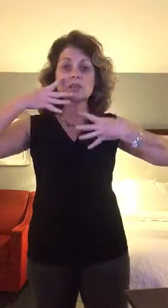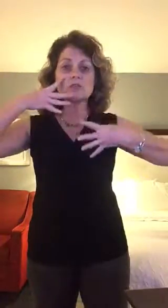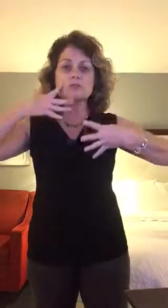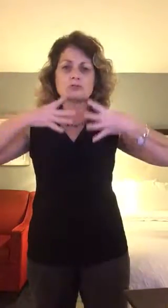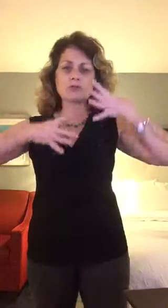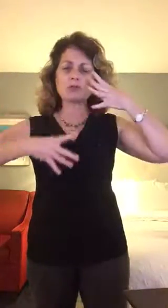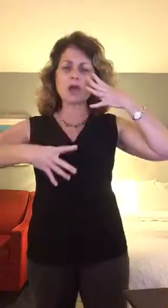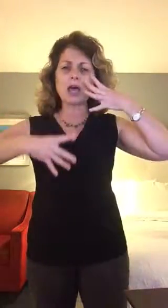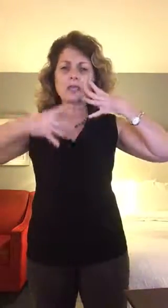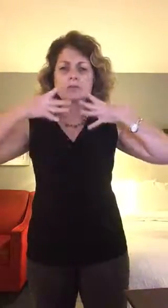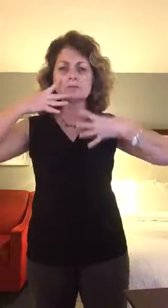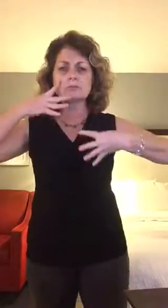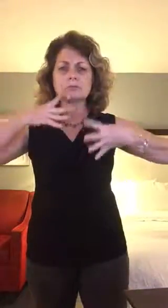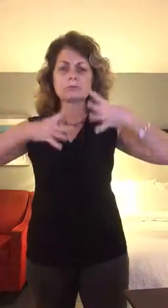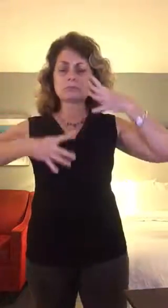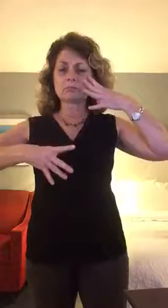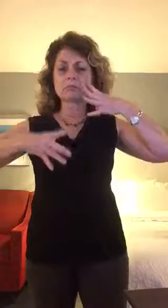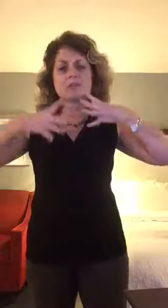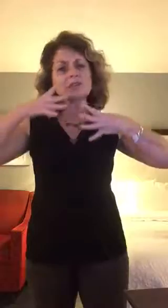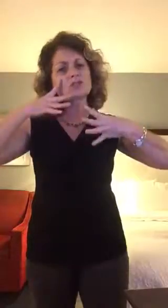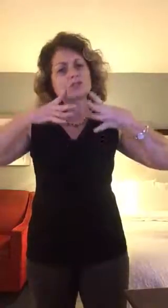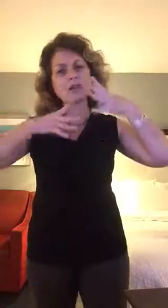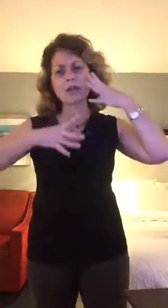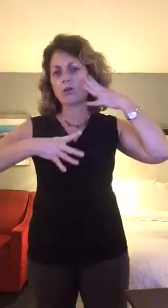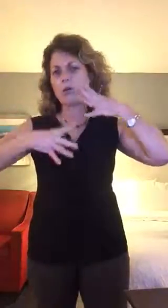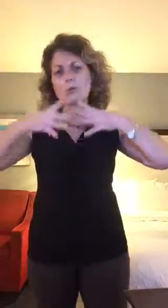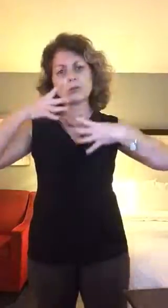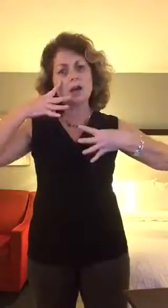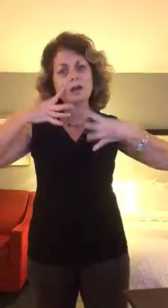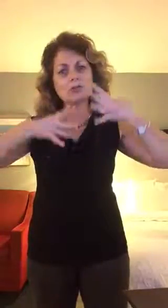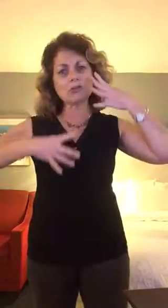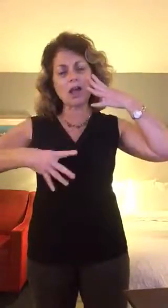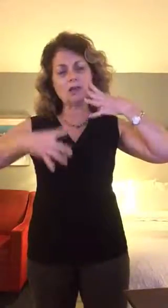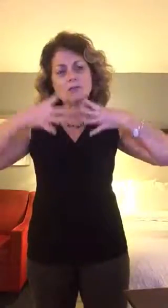tears. Cry. That's crying a whole lot. Cry.